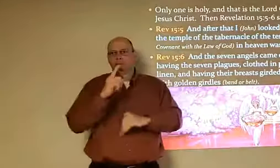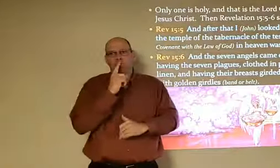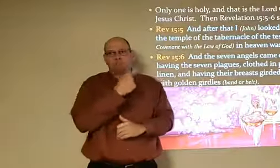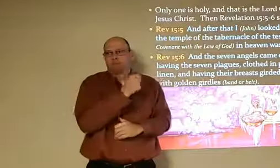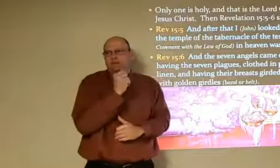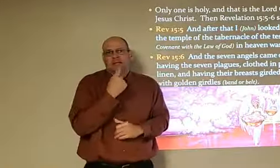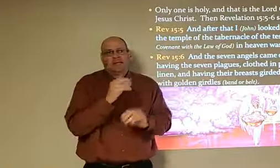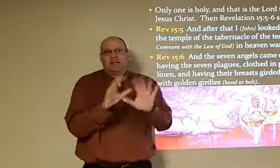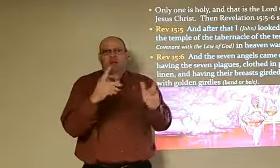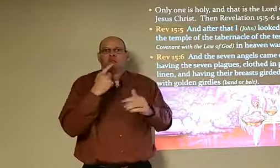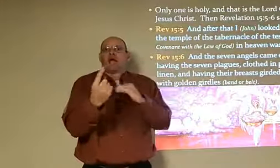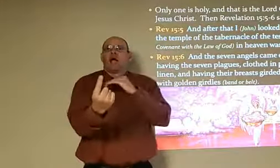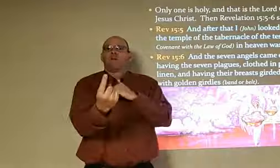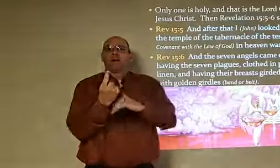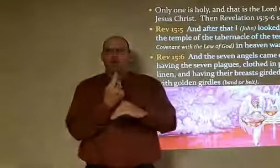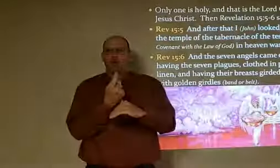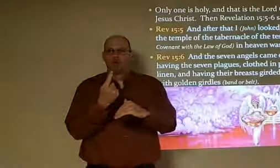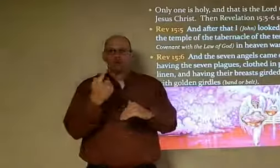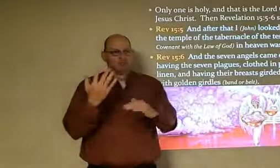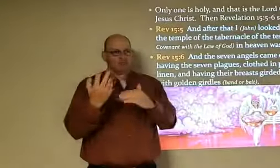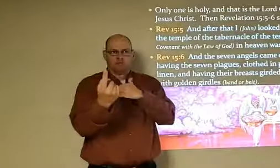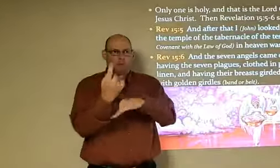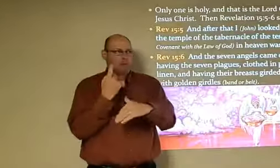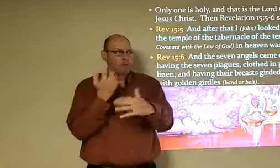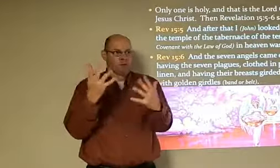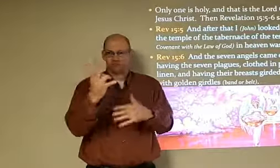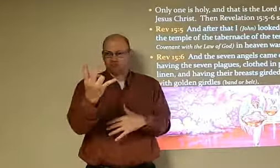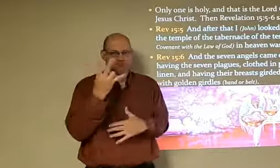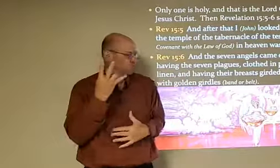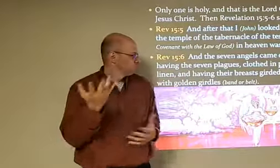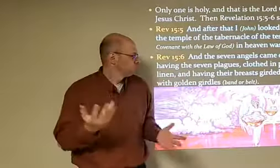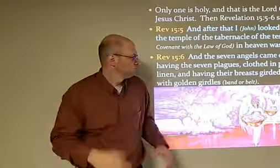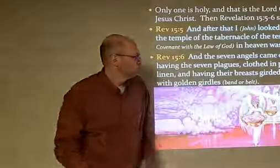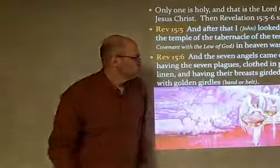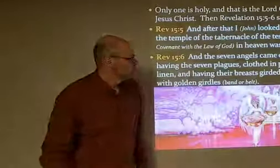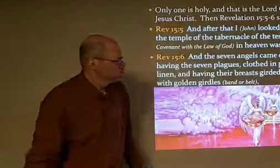doesn't say their steps in the scripture, but it says they come out. Okay.